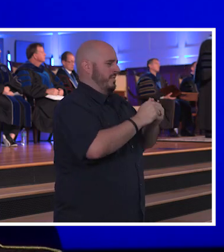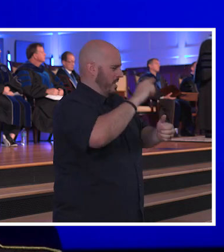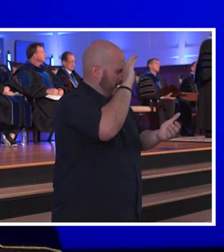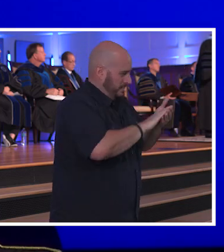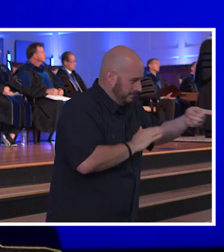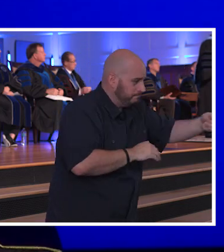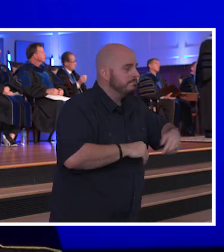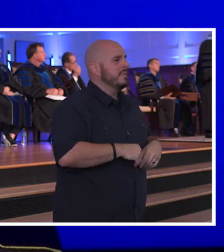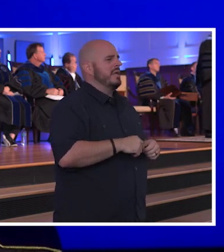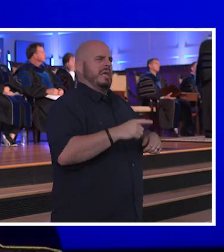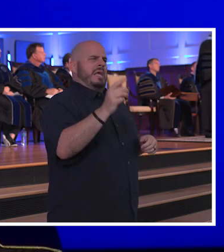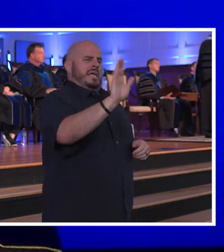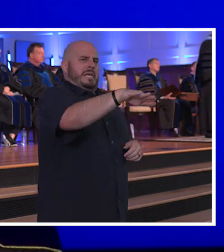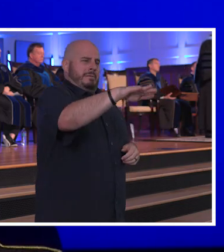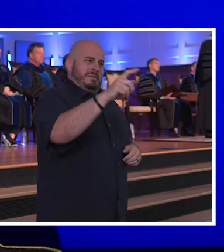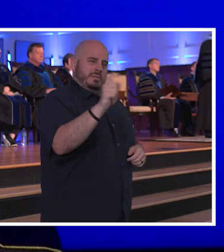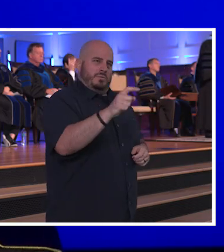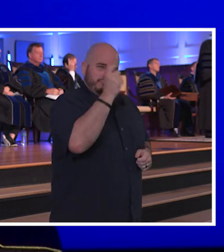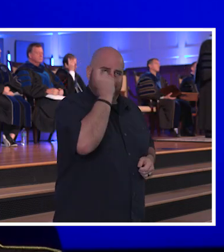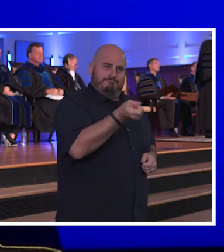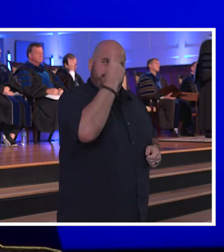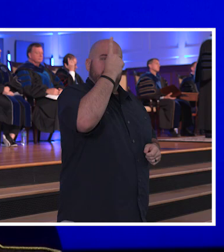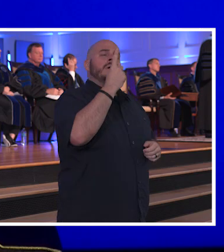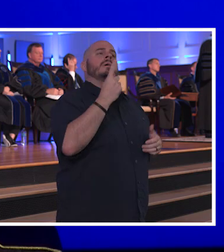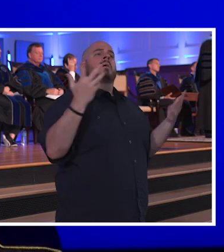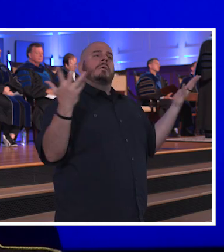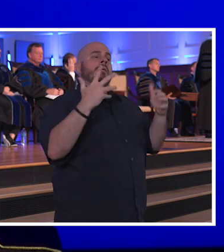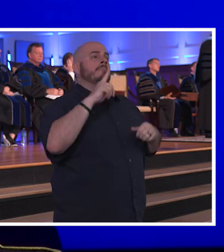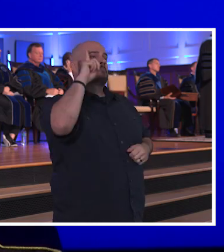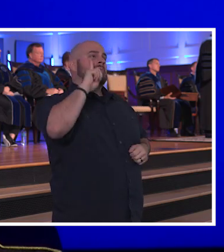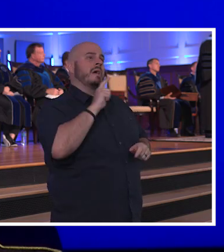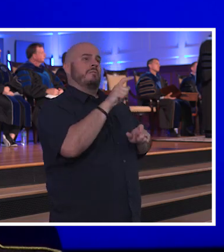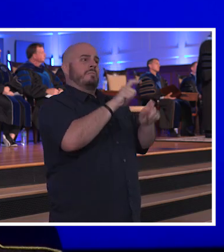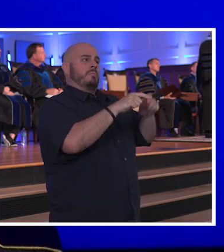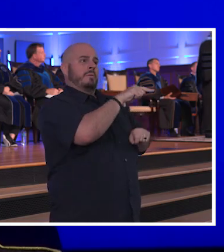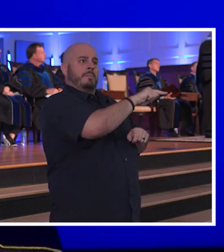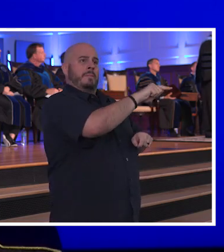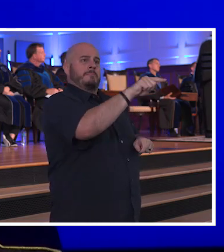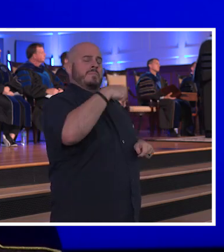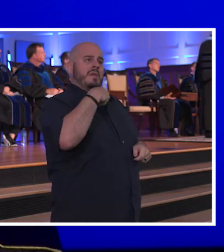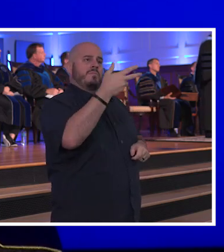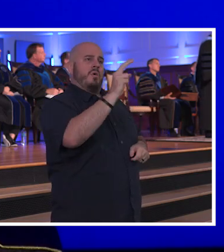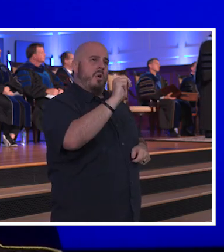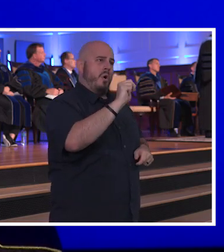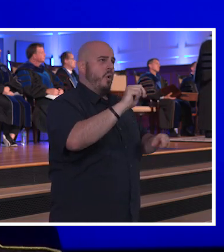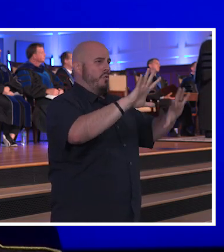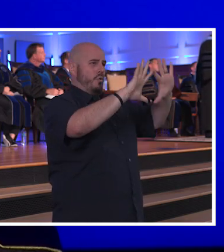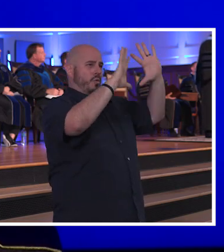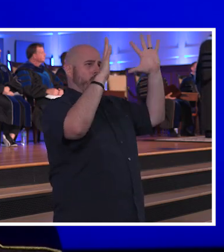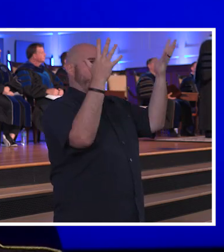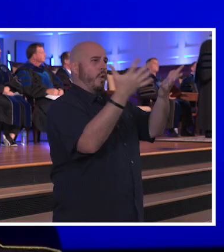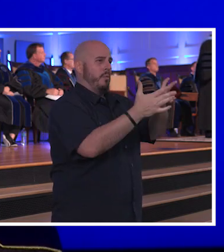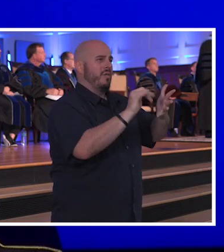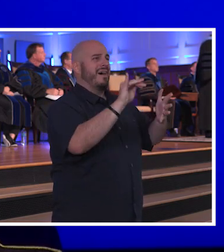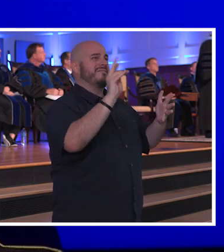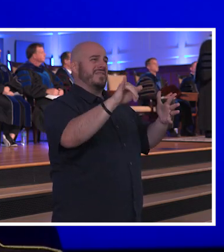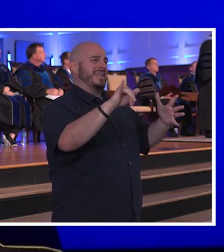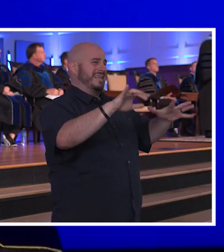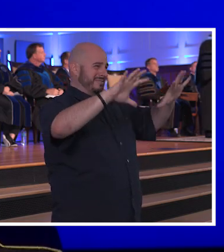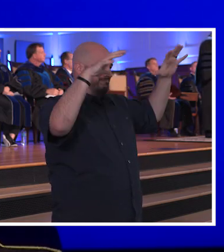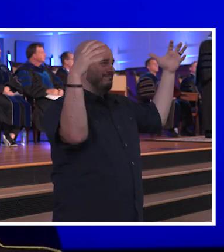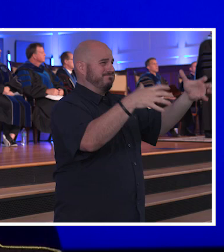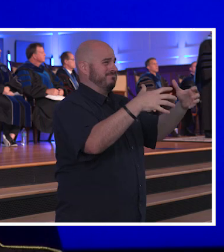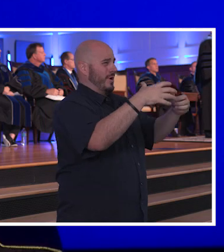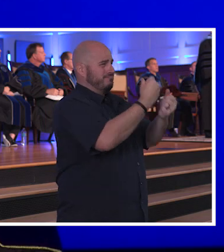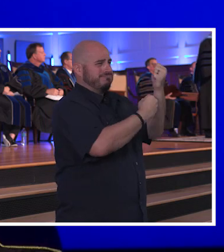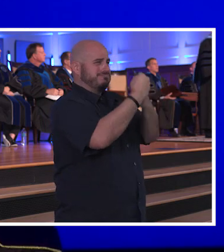to understand that deaf people have their own particular global affinity for each other. And